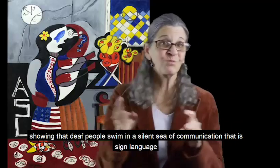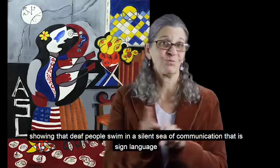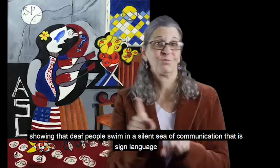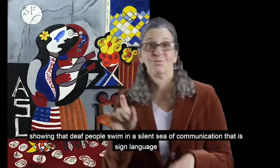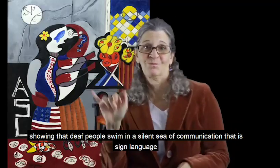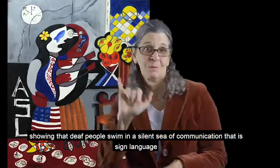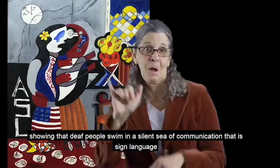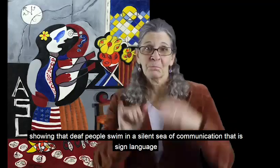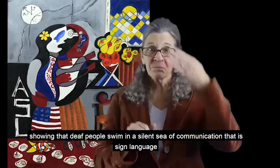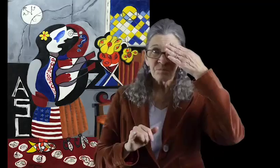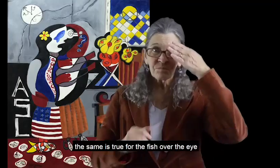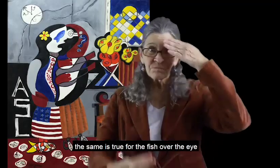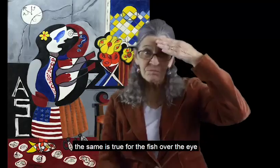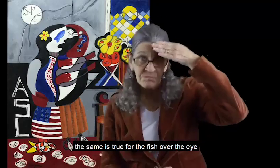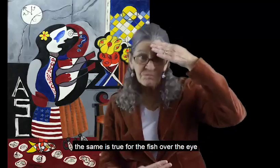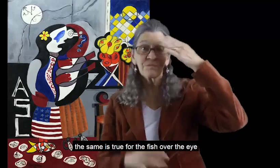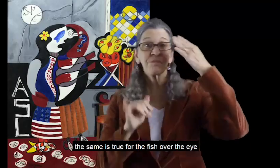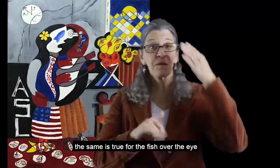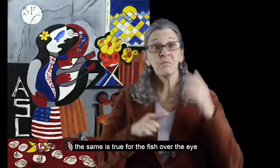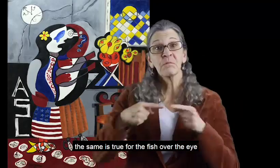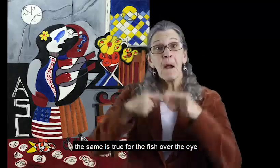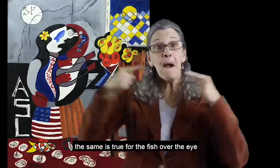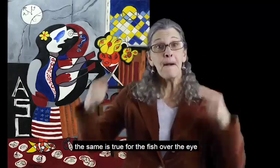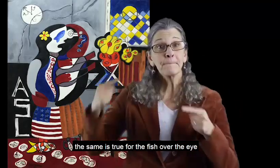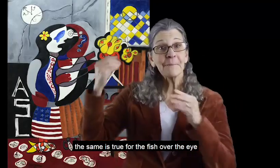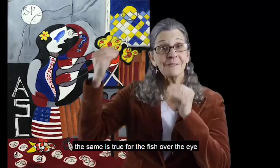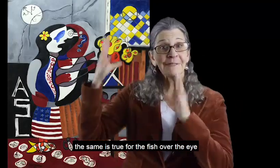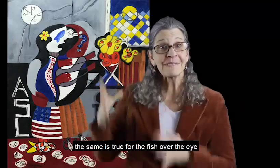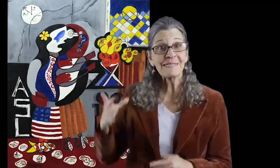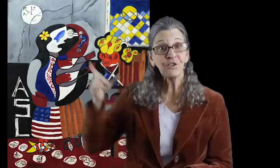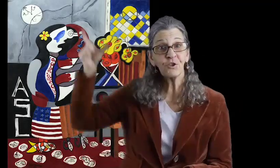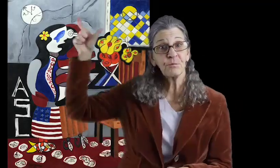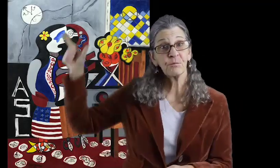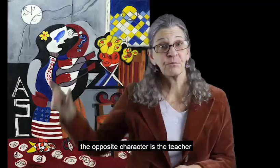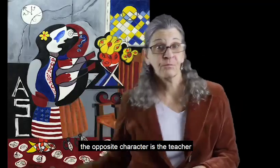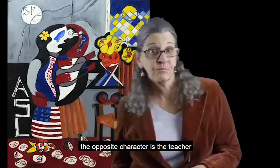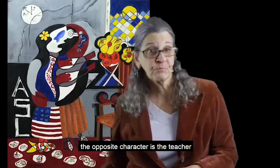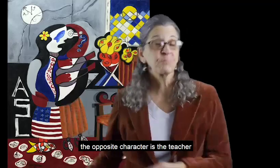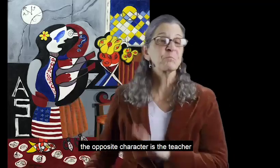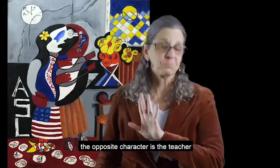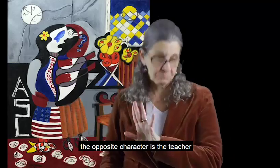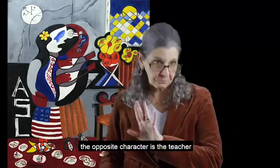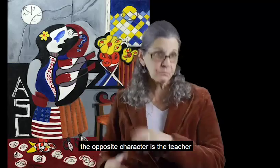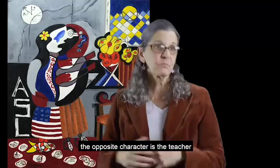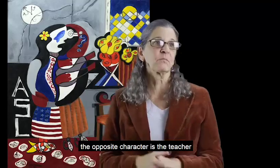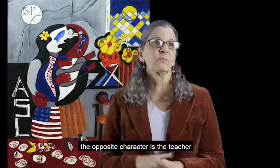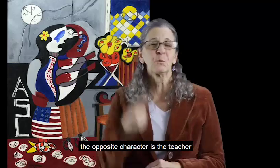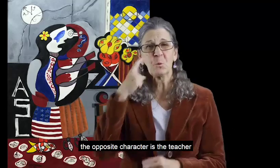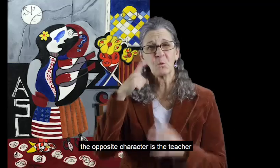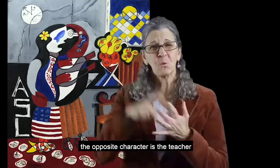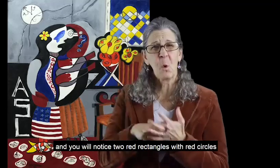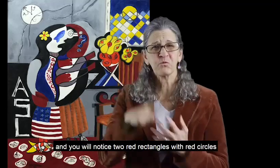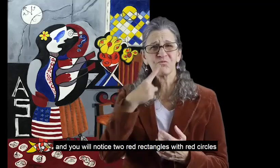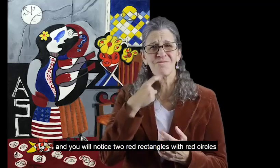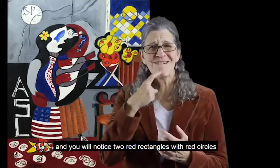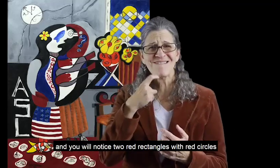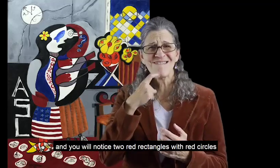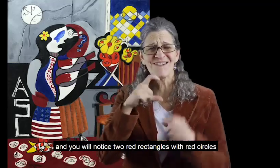sign language. The same is true for the fish over the eye. The opposite character is the teacher, and you'll notice